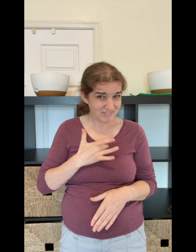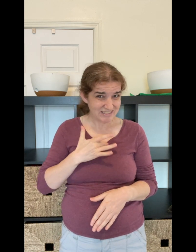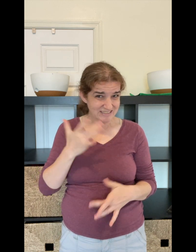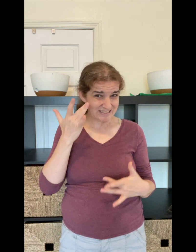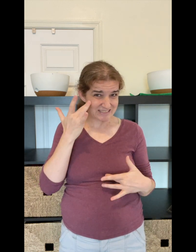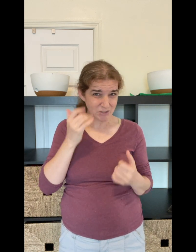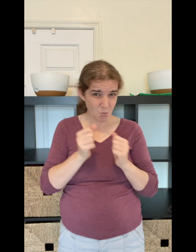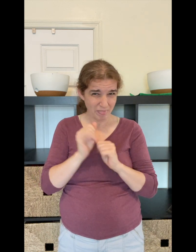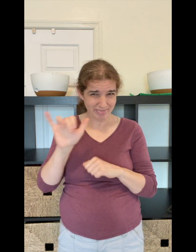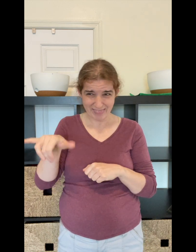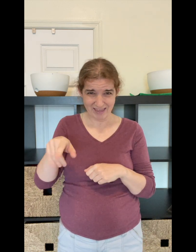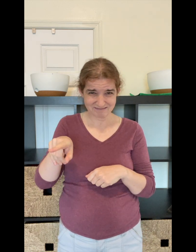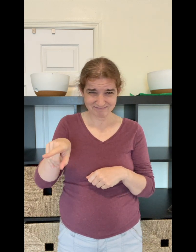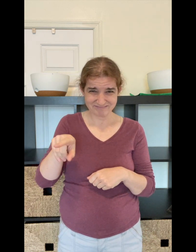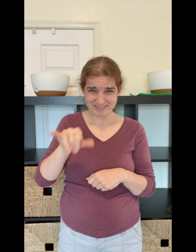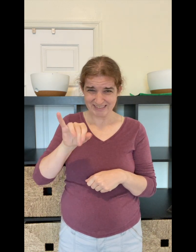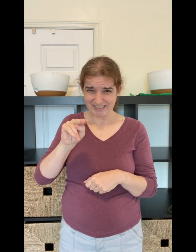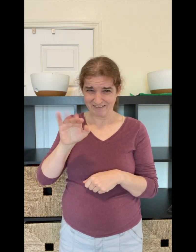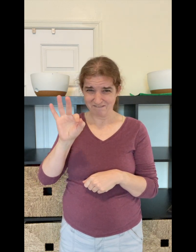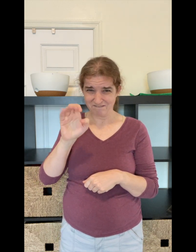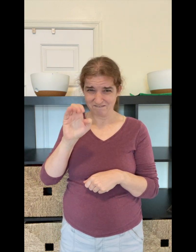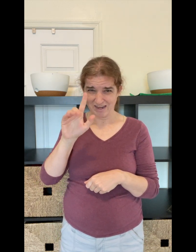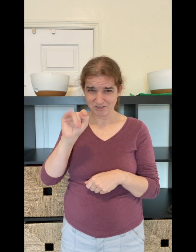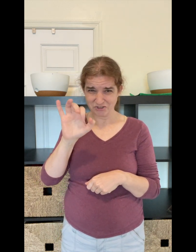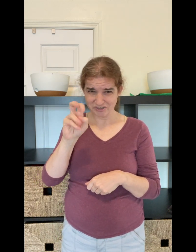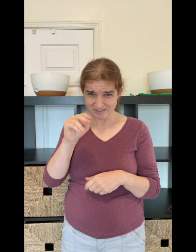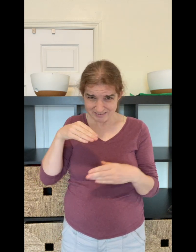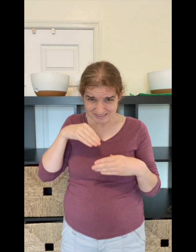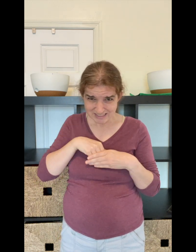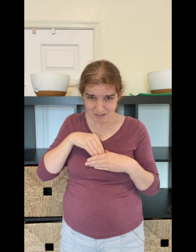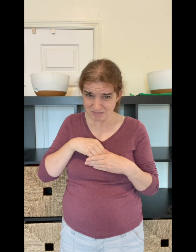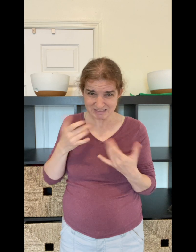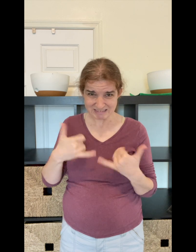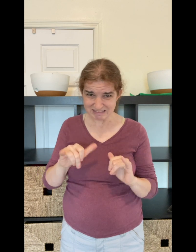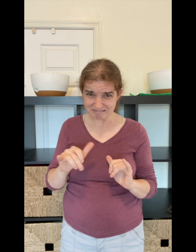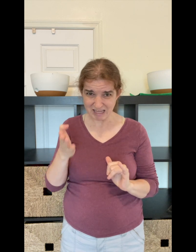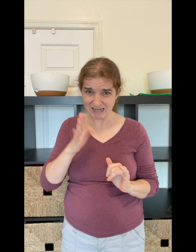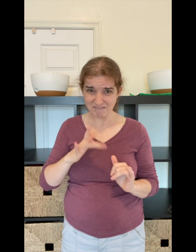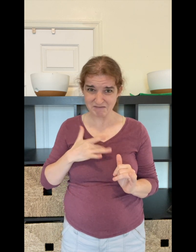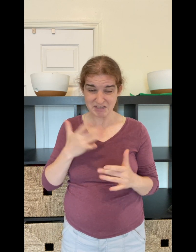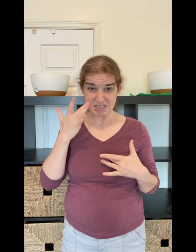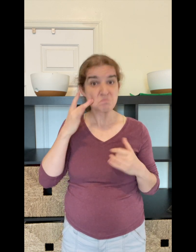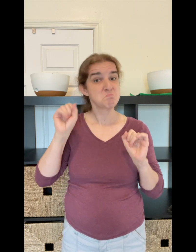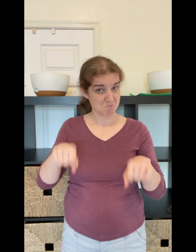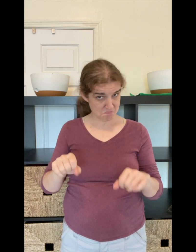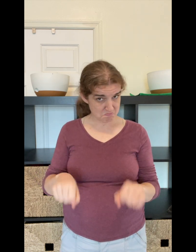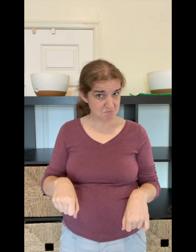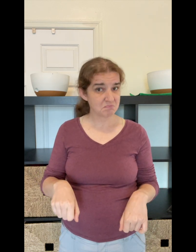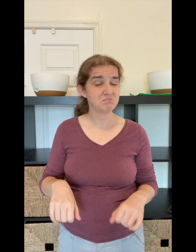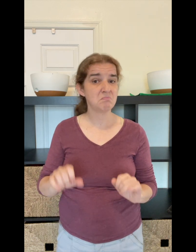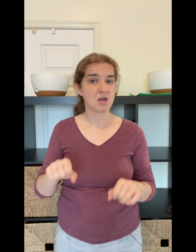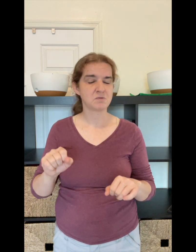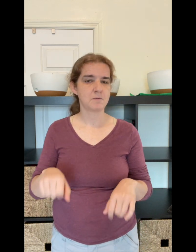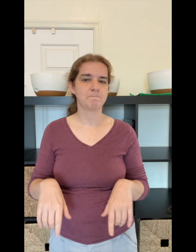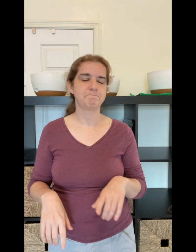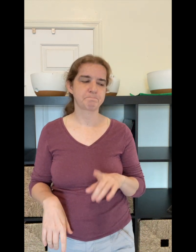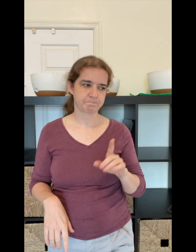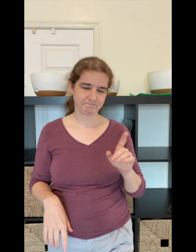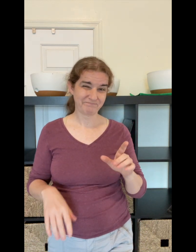you never feel sick with an infection. You have an infection inside you, but you never feel sick. That's possible. That can